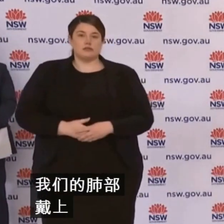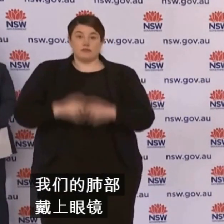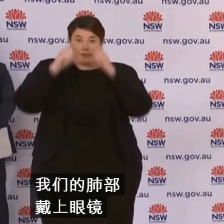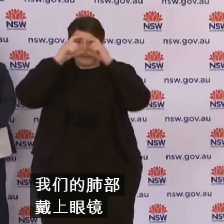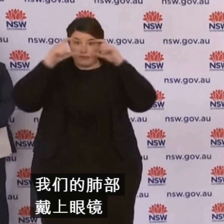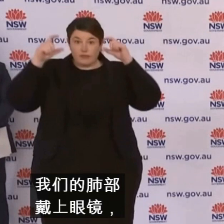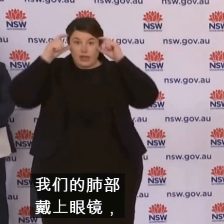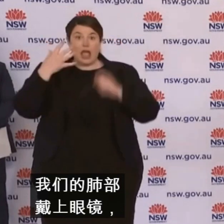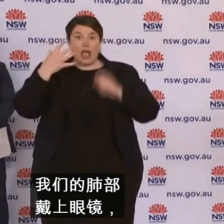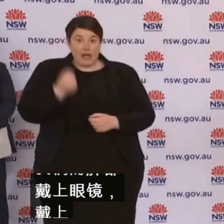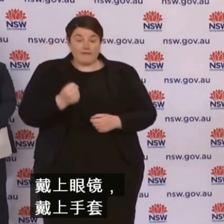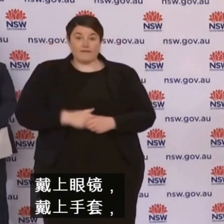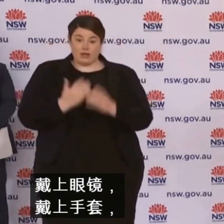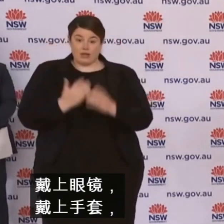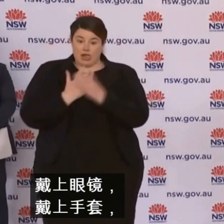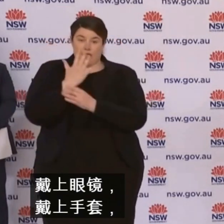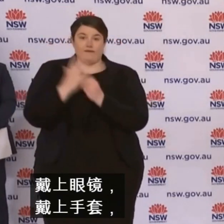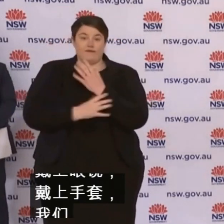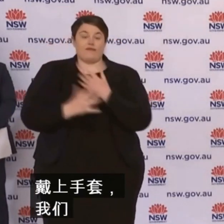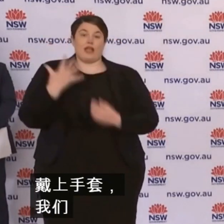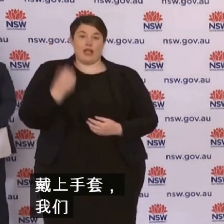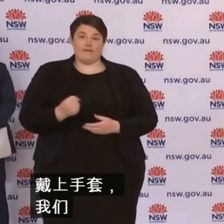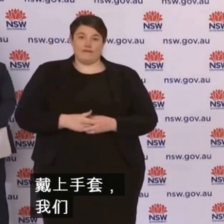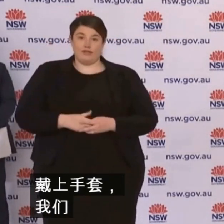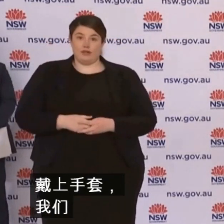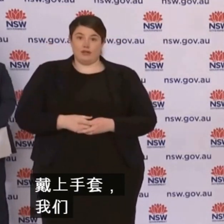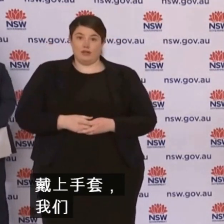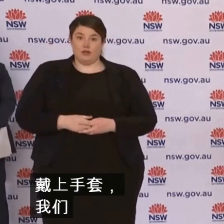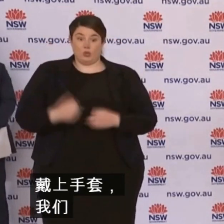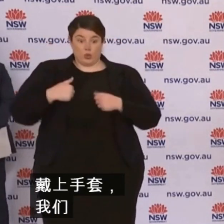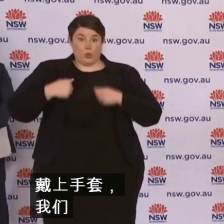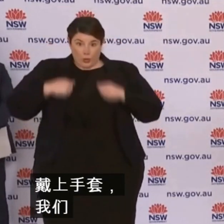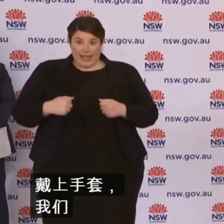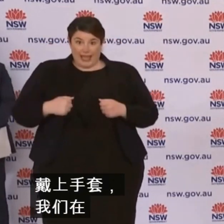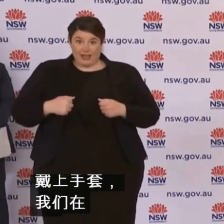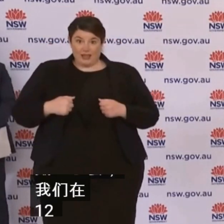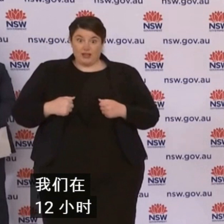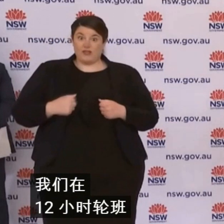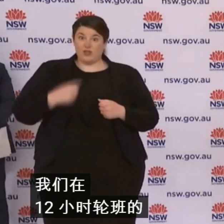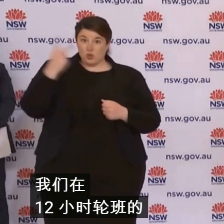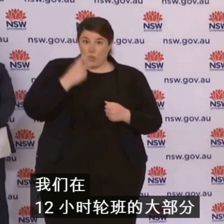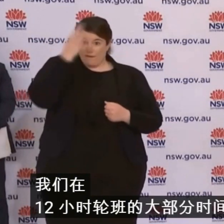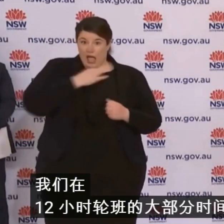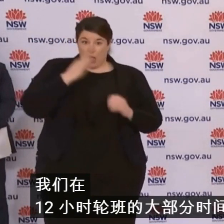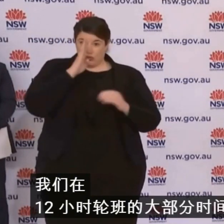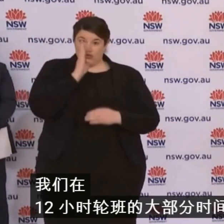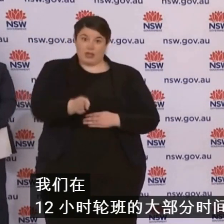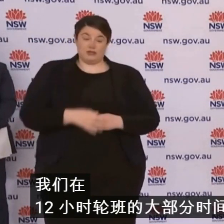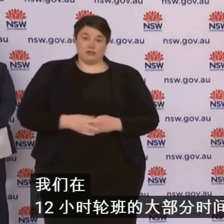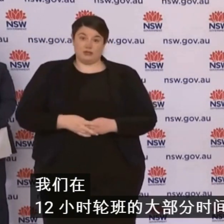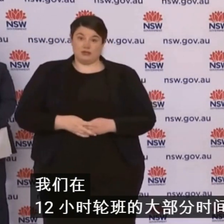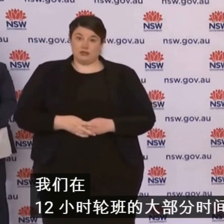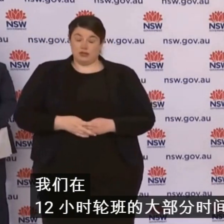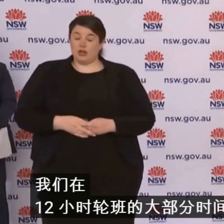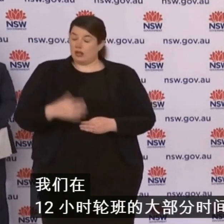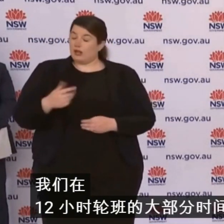glasses on and we've got gloves on. We wear this for the majority of our 12-hour shift, and it takes